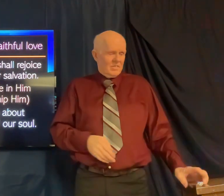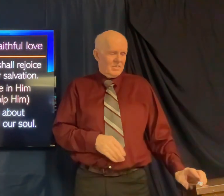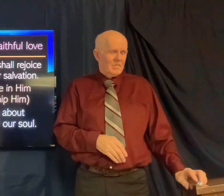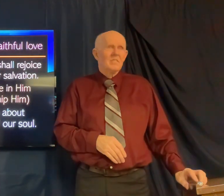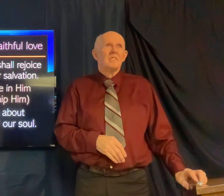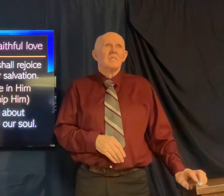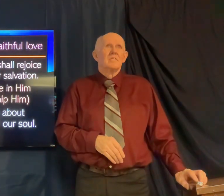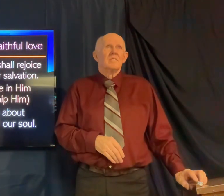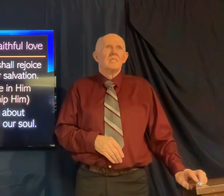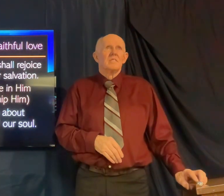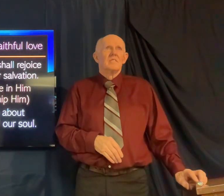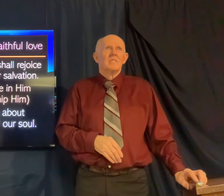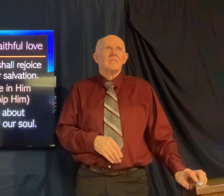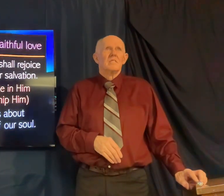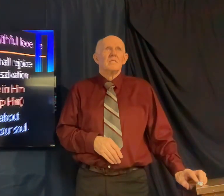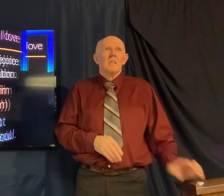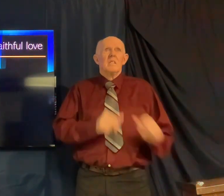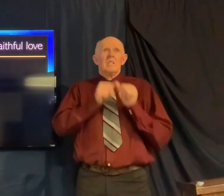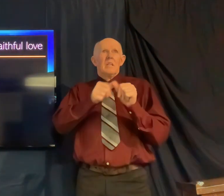Jesus Christ.